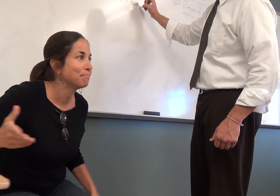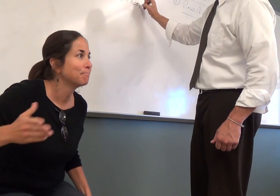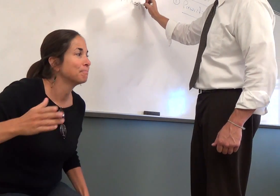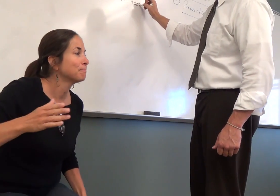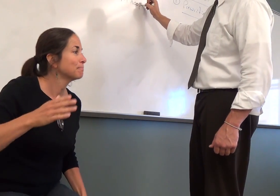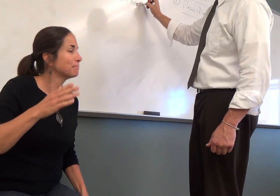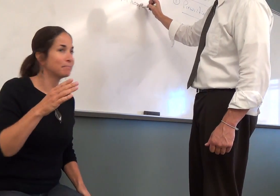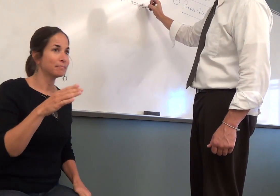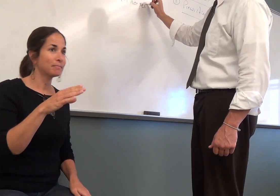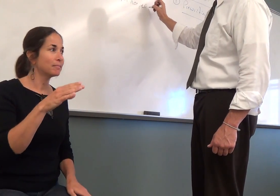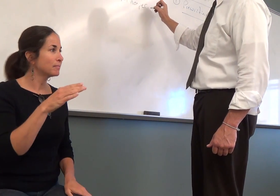Yes.